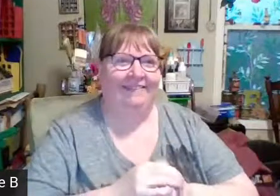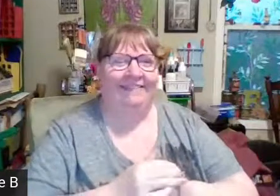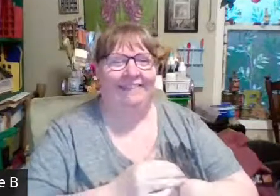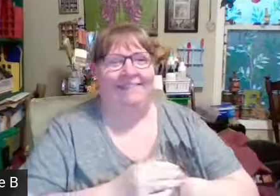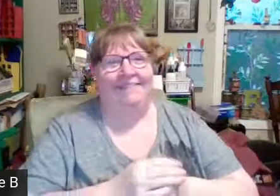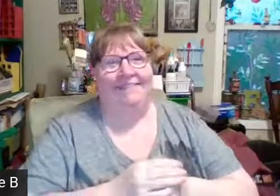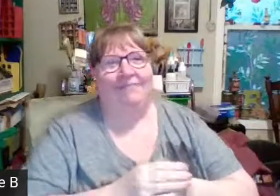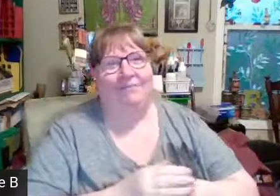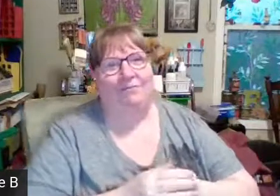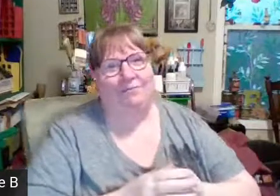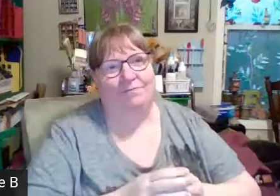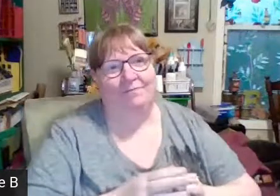just yesterday.